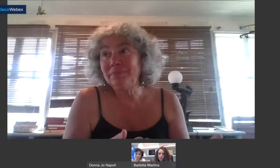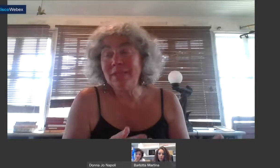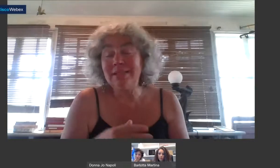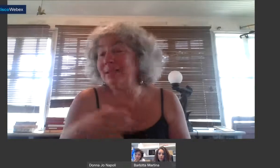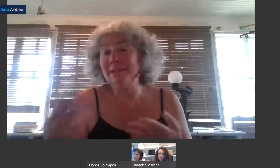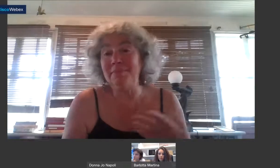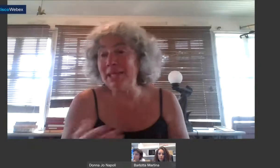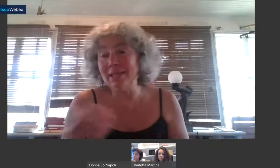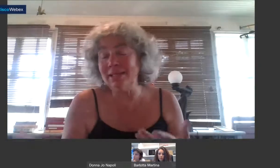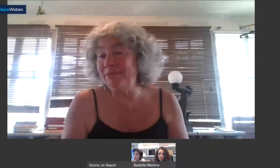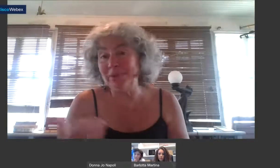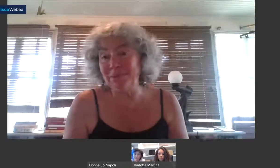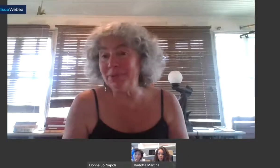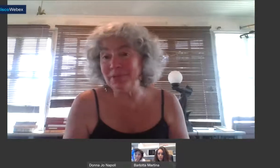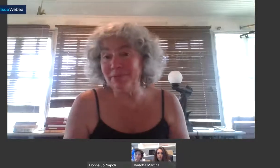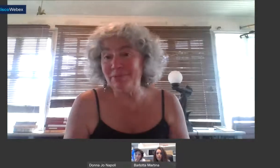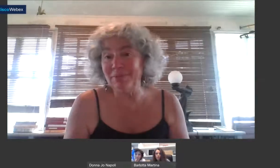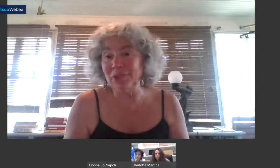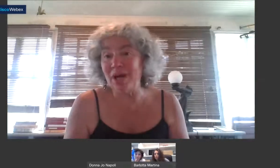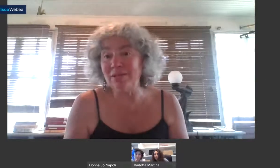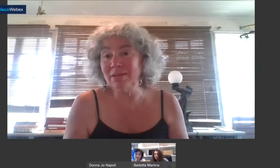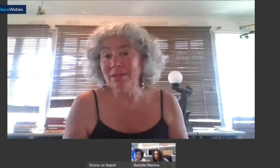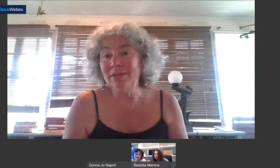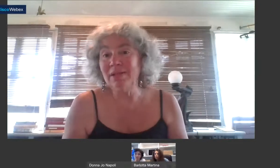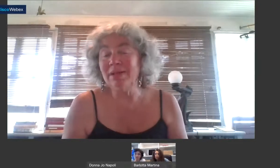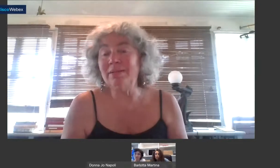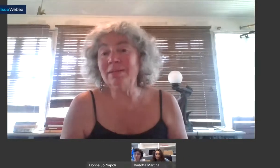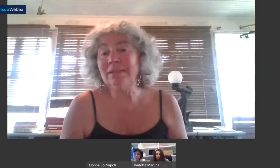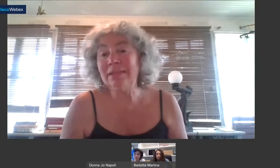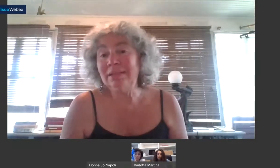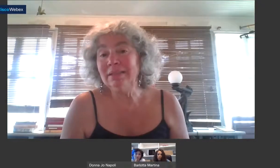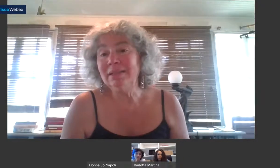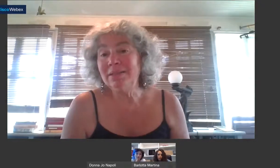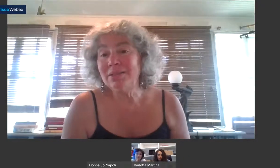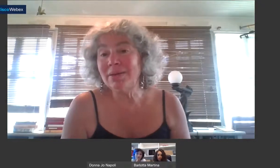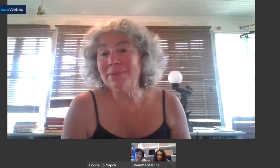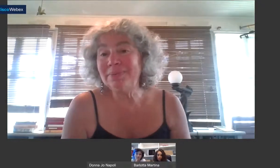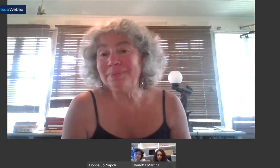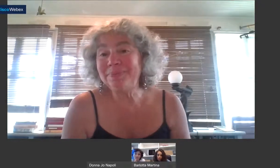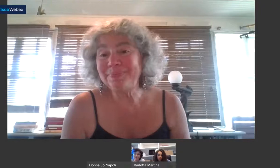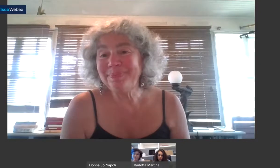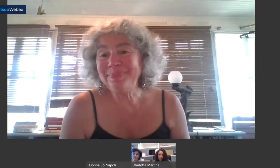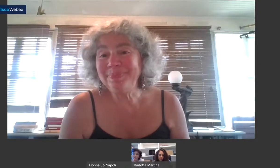It doesn't mean a different person from John. So.